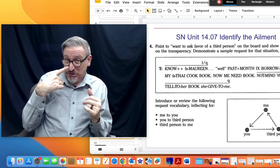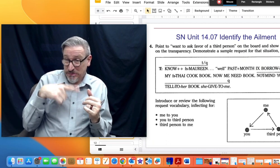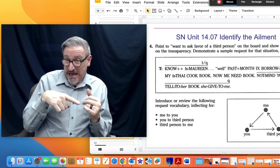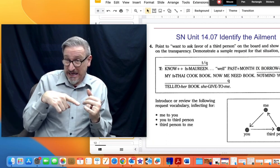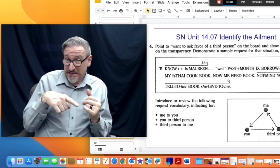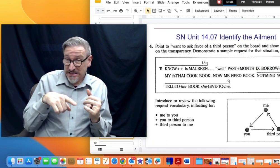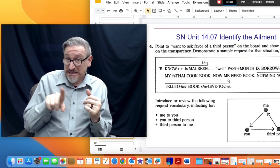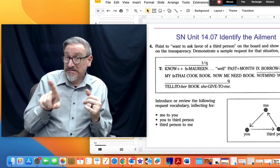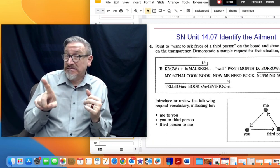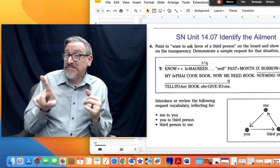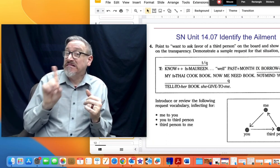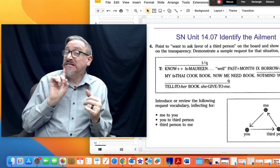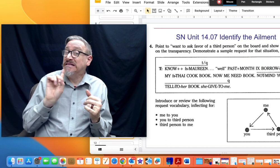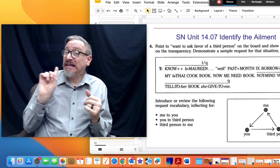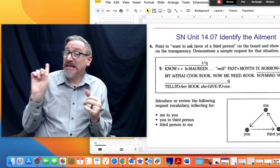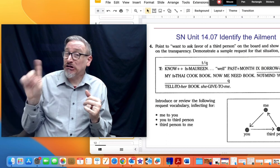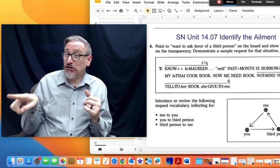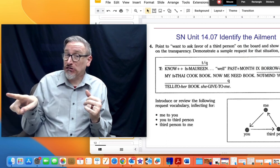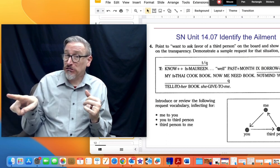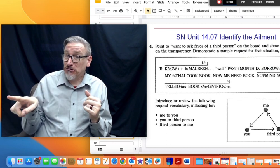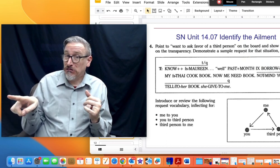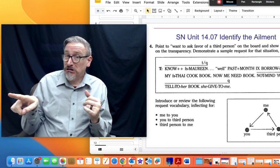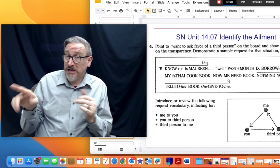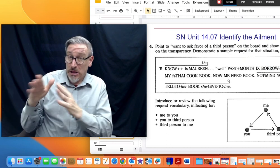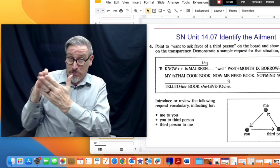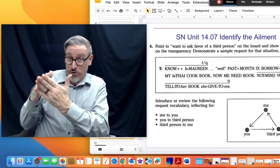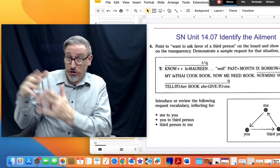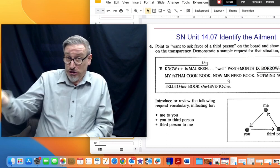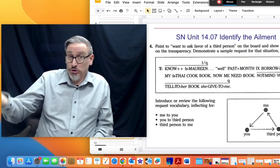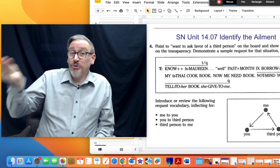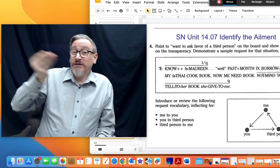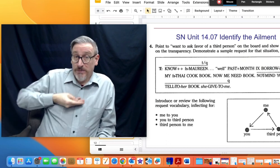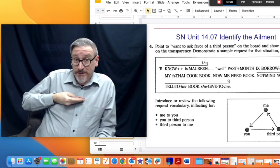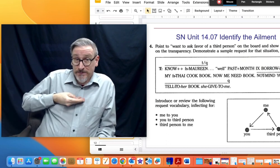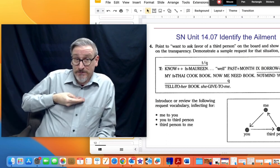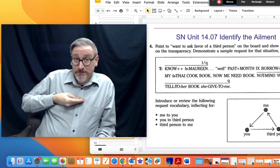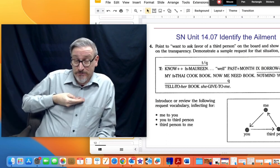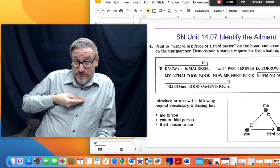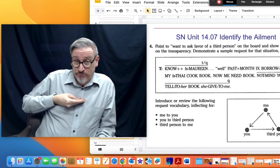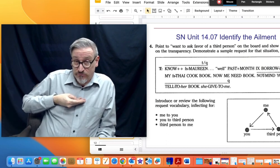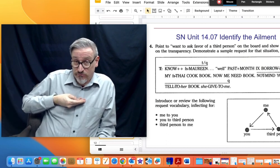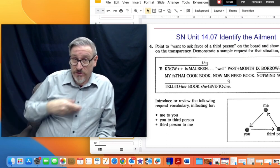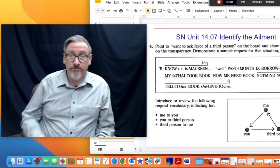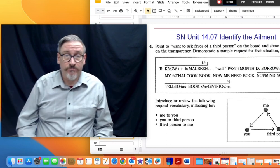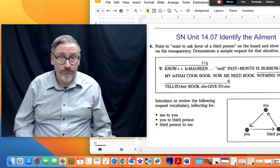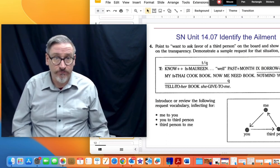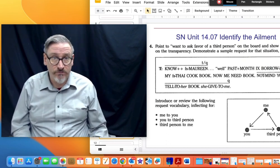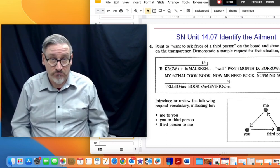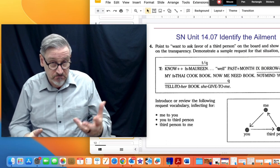Do you mind telling her book to give me?